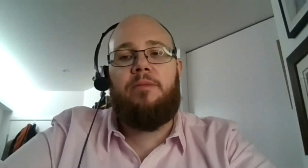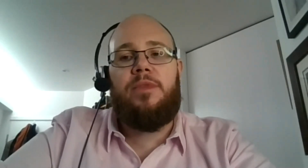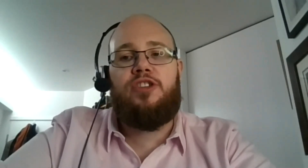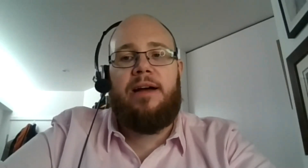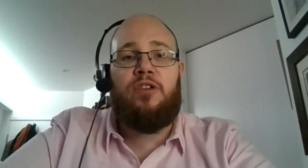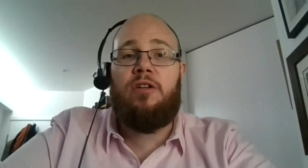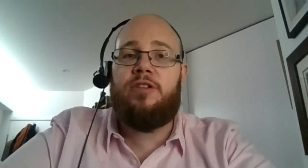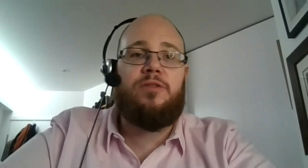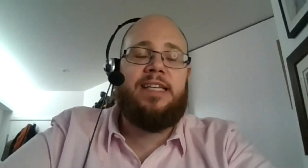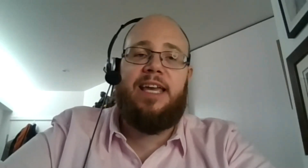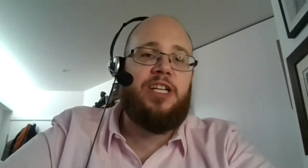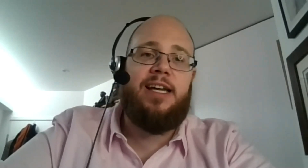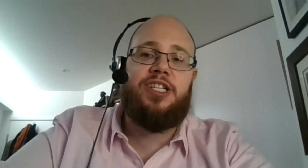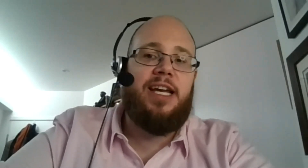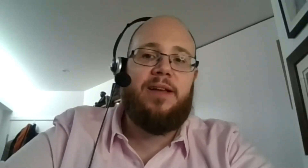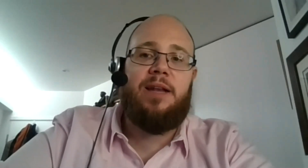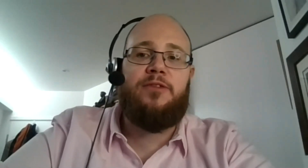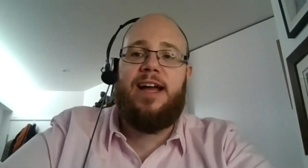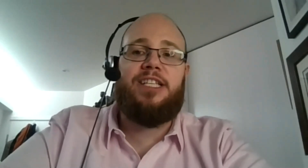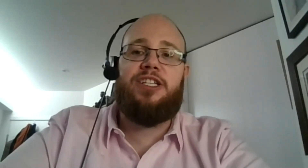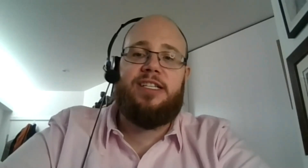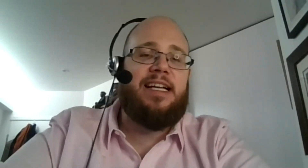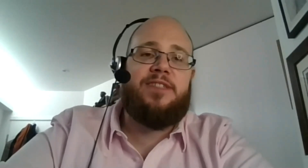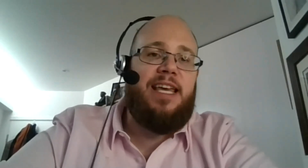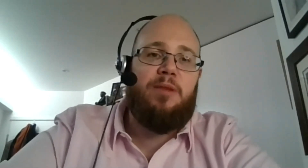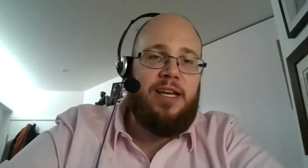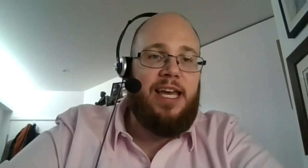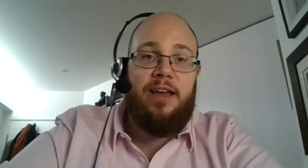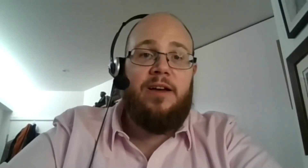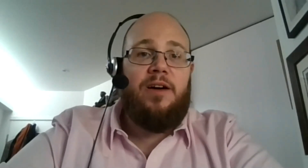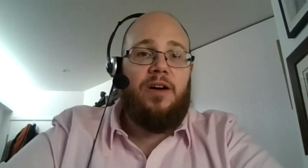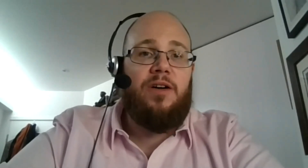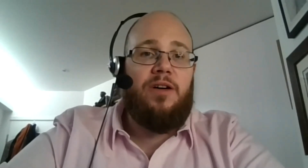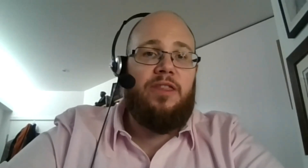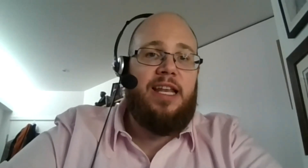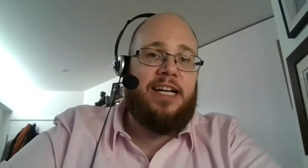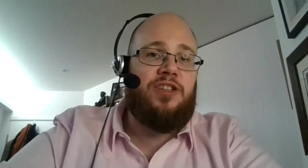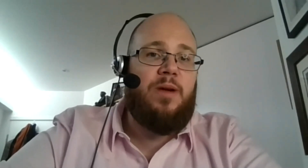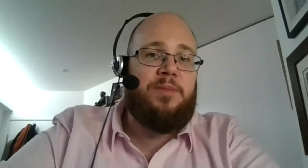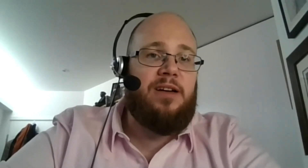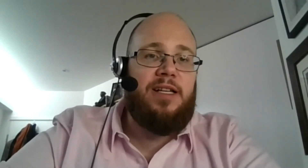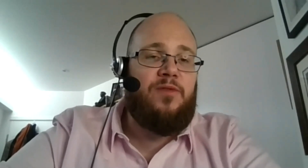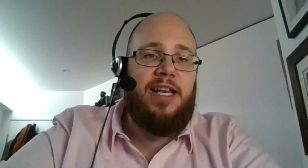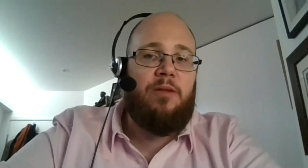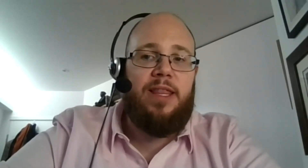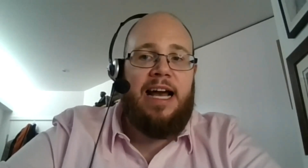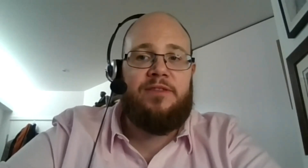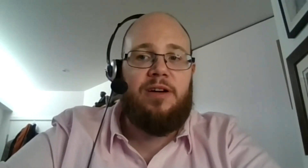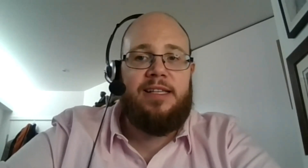the travel corridors keep changing, and I'm afraid you just have to keep looking on the national website to find out whether you have to